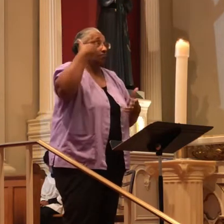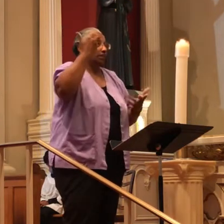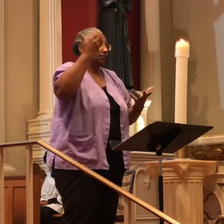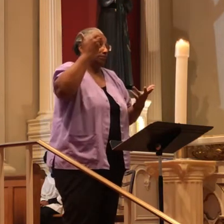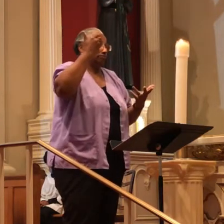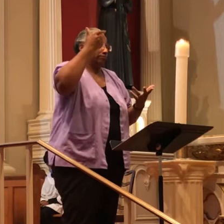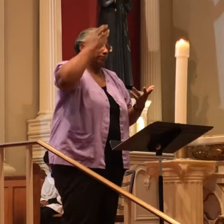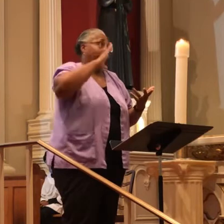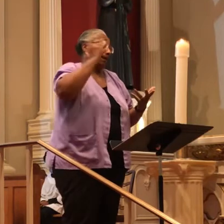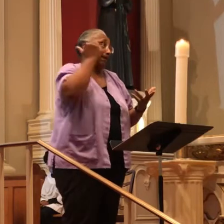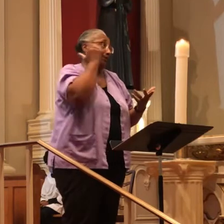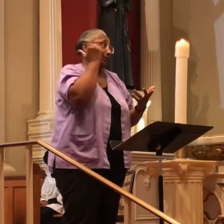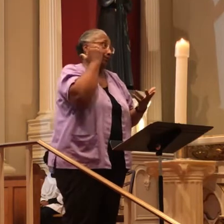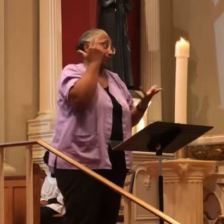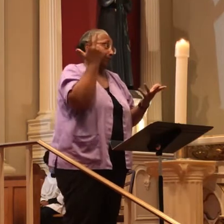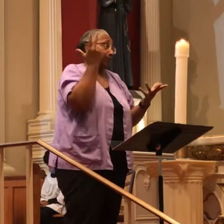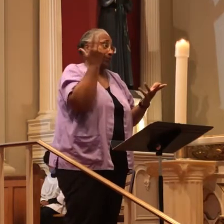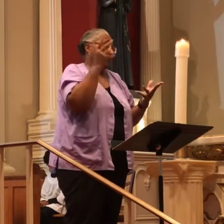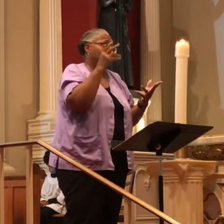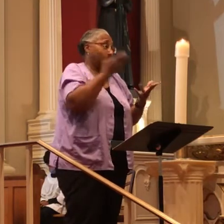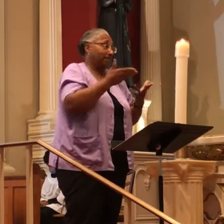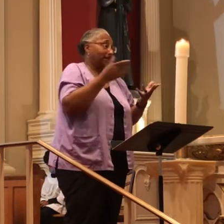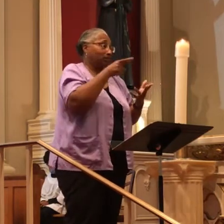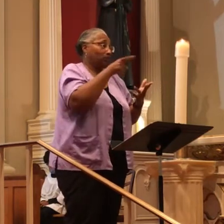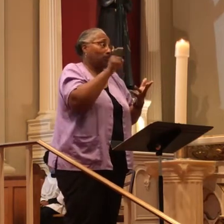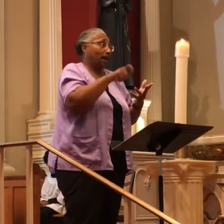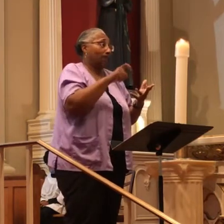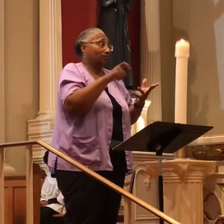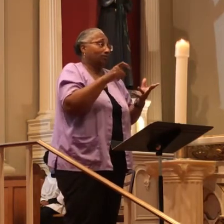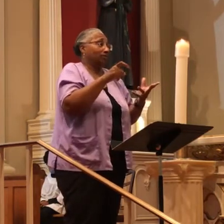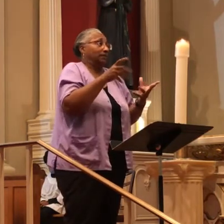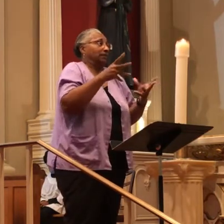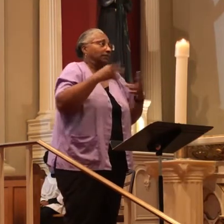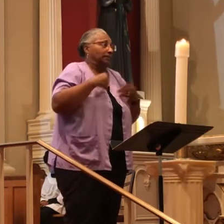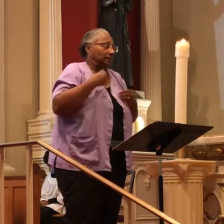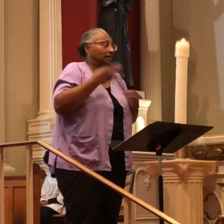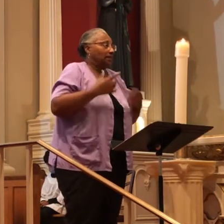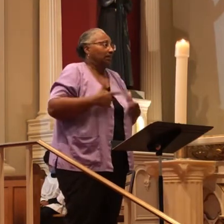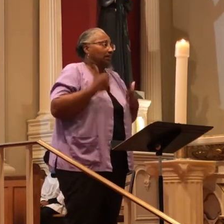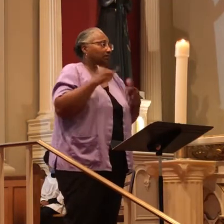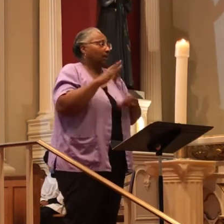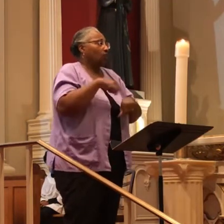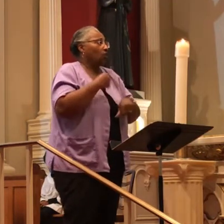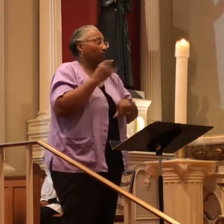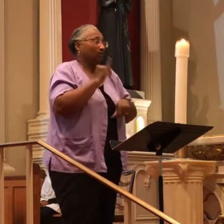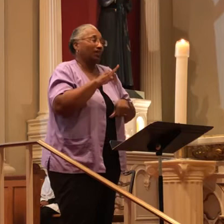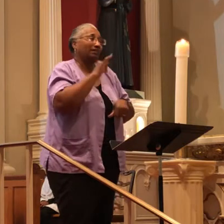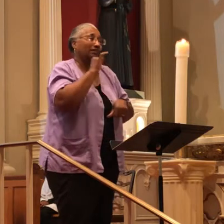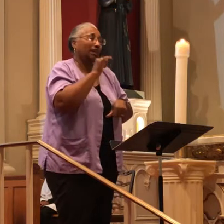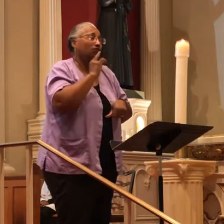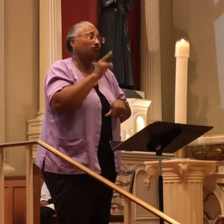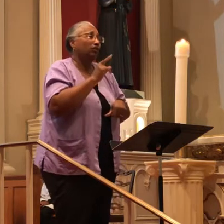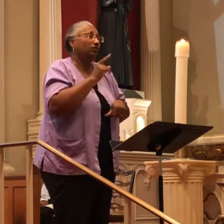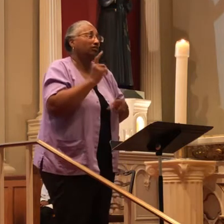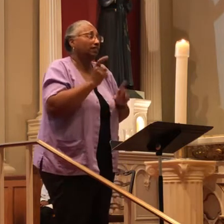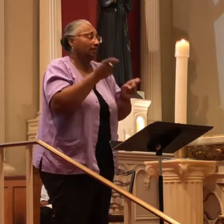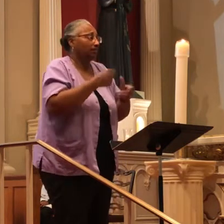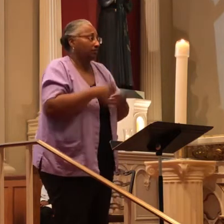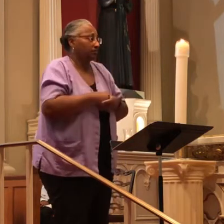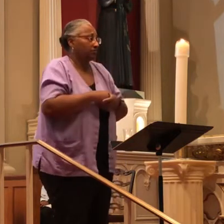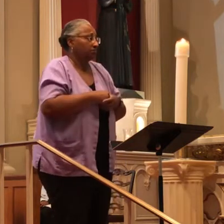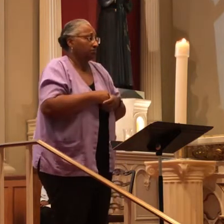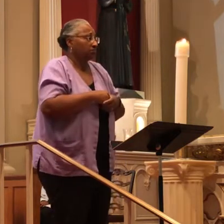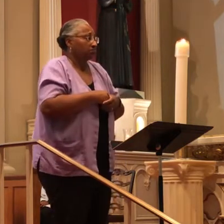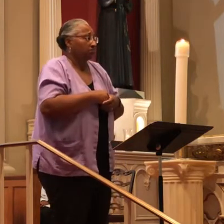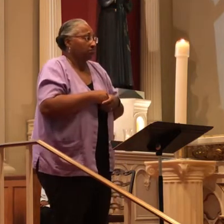you have to endure if you have to live that long. So that's not a real gift. You didn't ask for riches, God tells